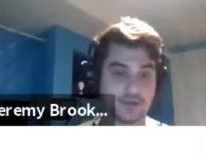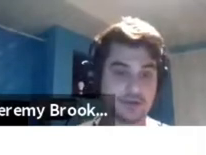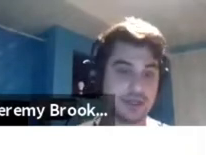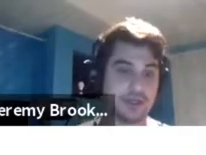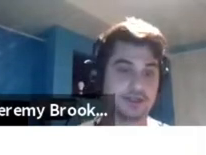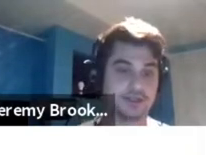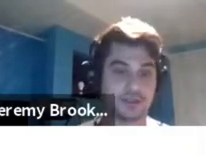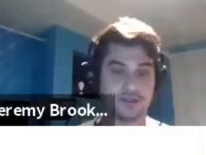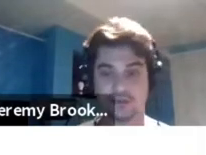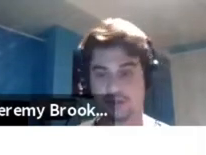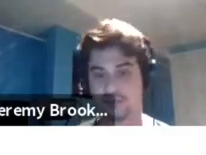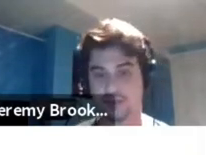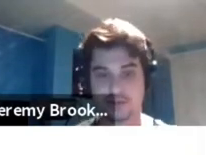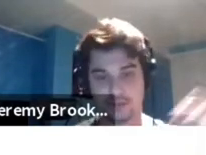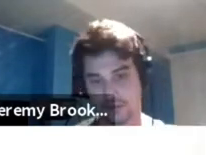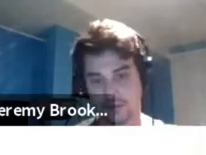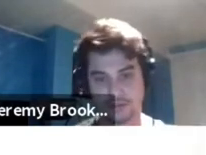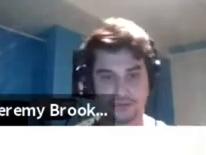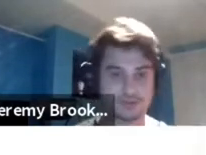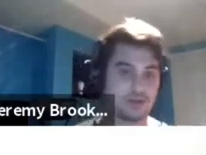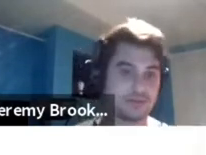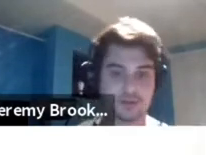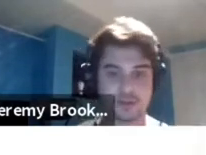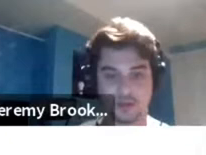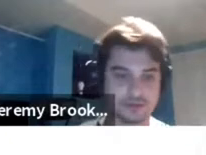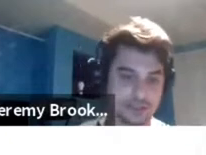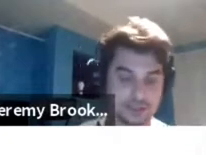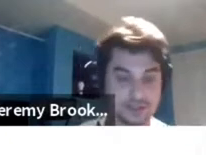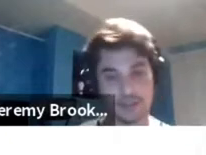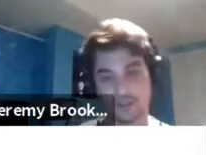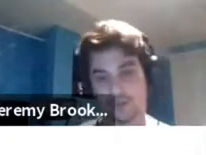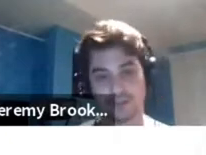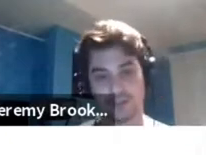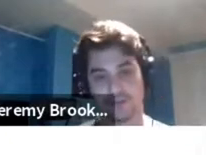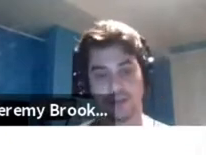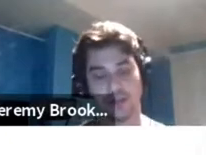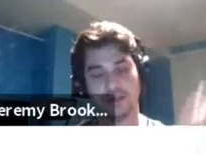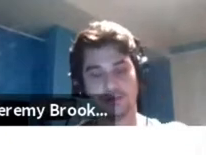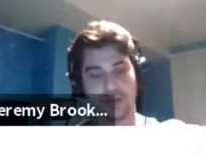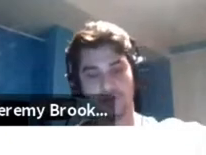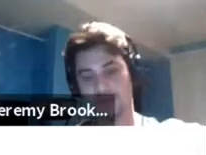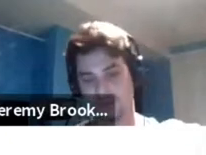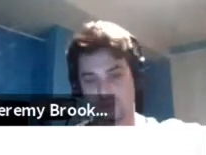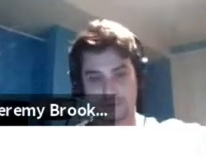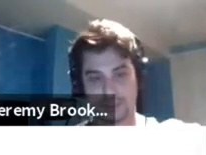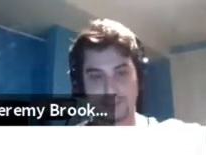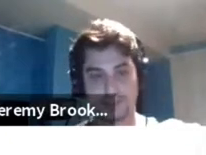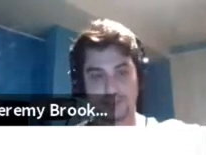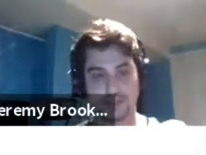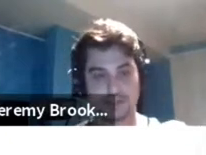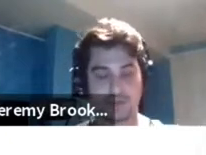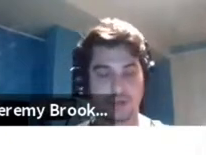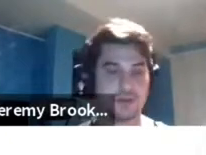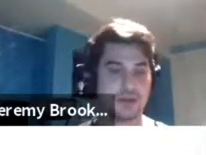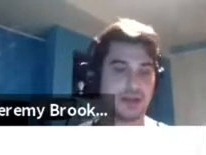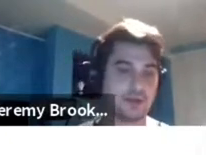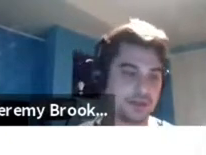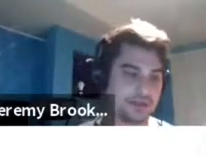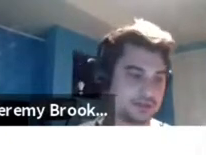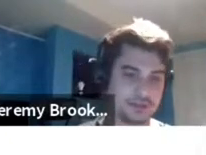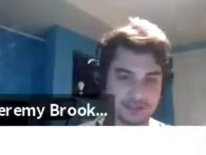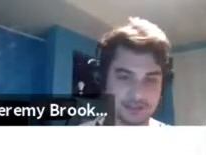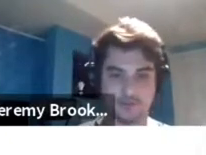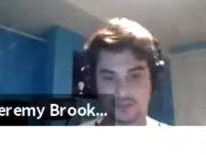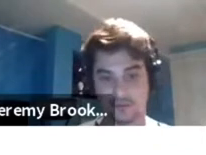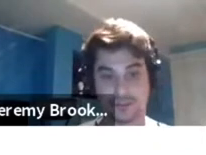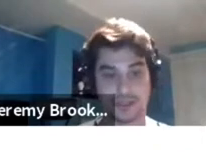uses Avrod, so that you can interact with other users, talk about archaeology, get excited about it together, and then travel to those sites as well.